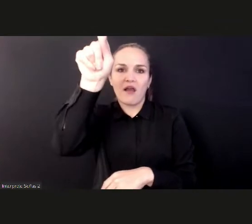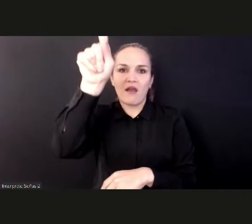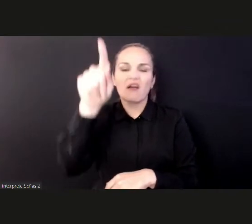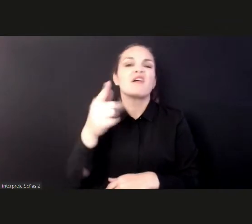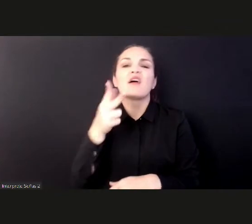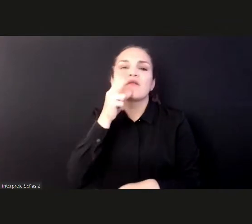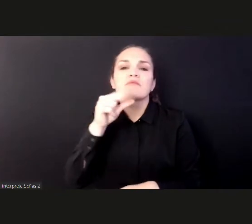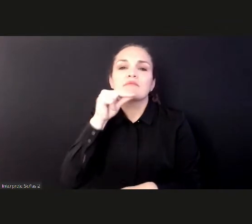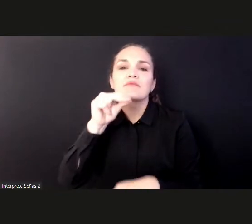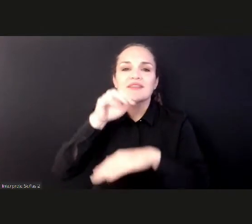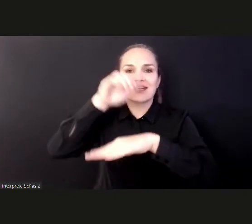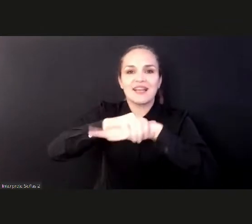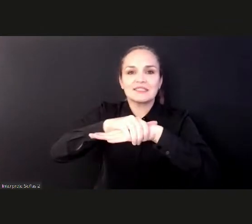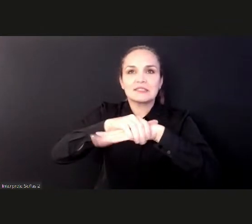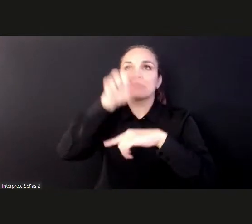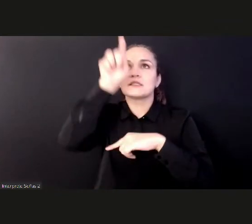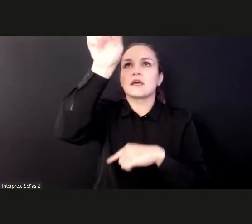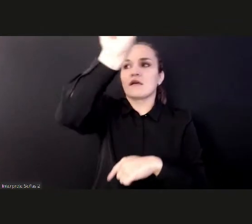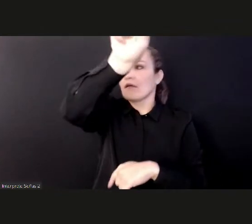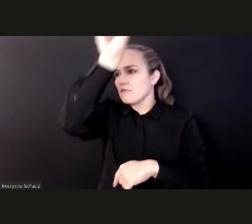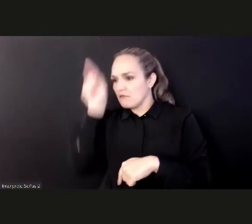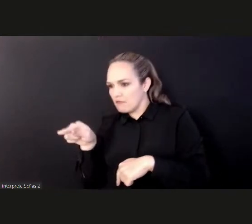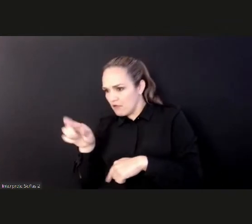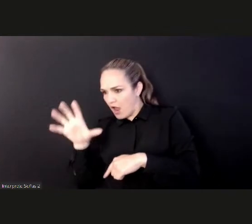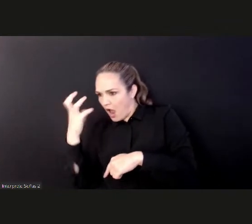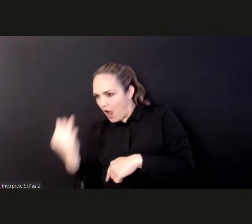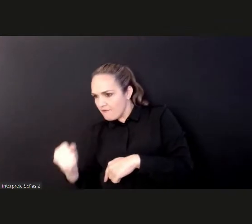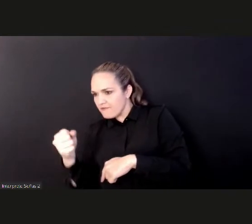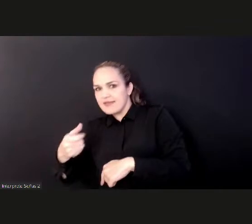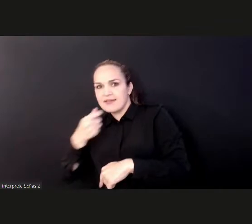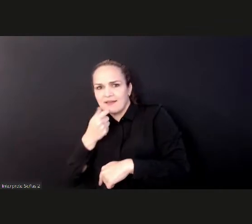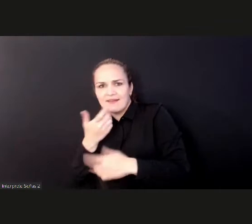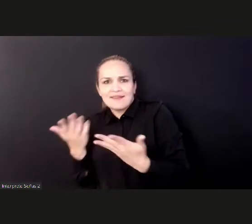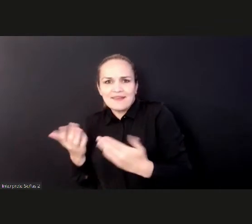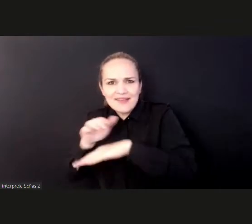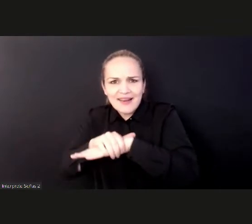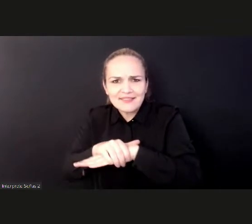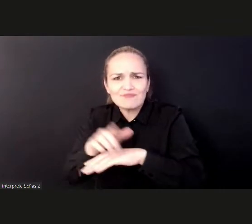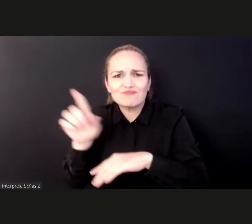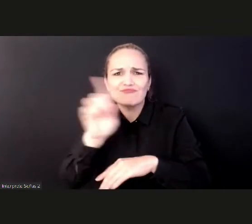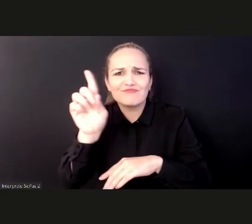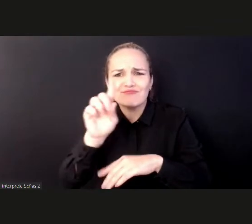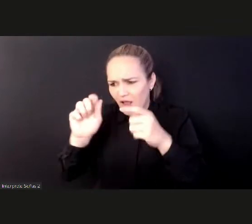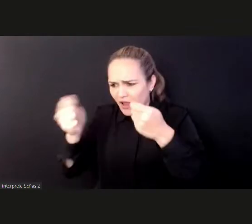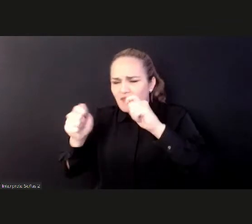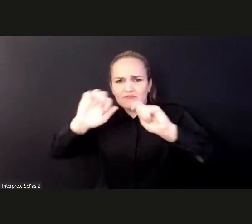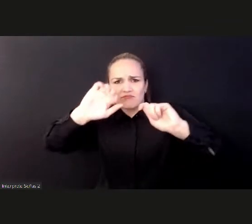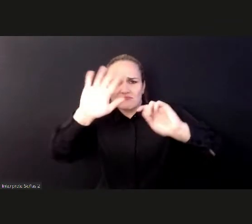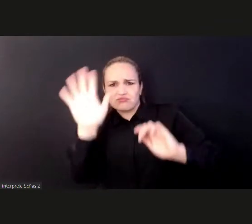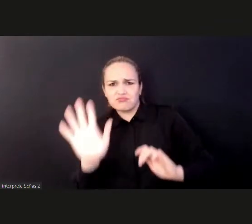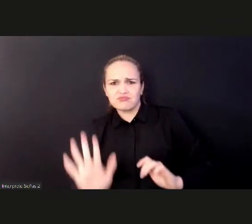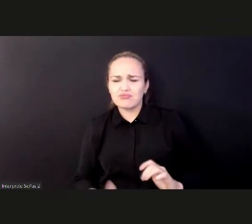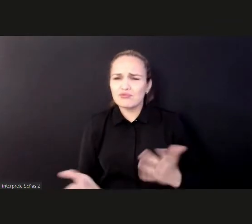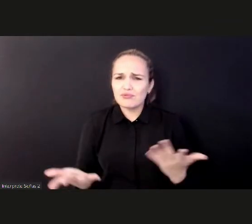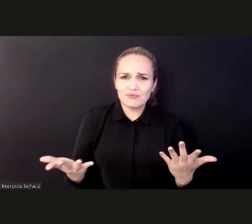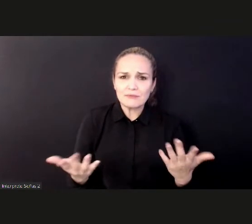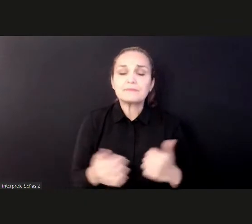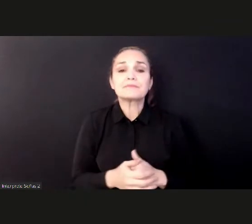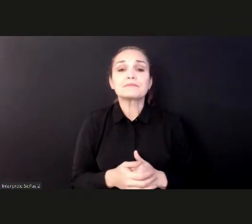relied on these markets suffered as a result of that. And so what we're seeing, therefore, is that there is the need